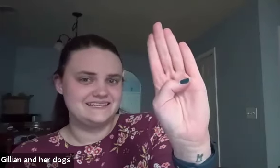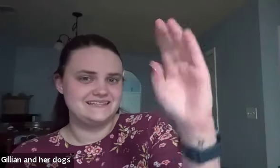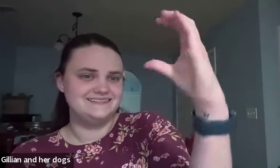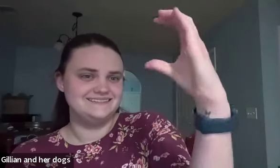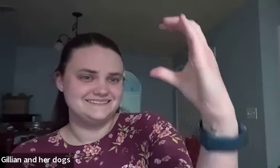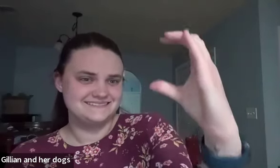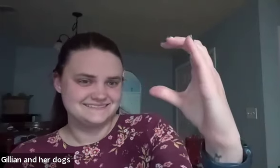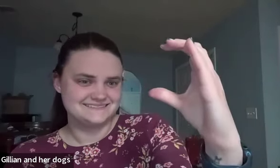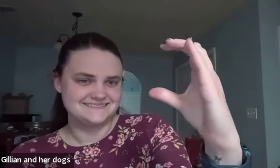C,